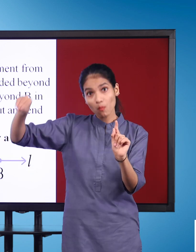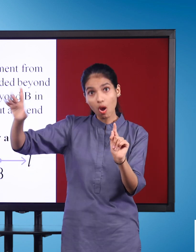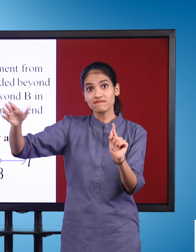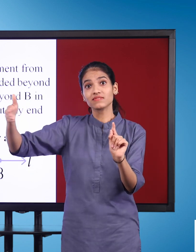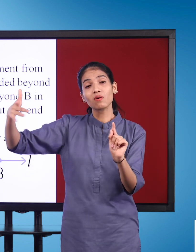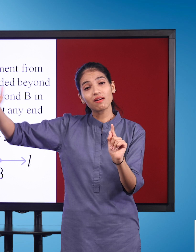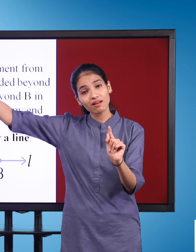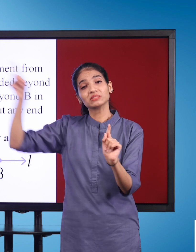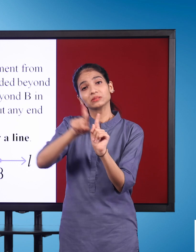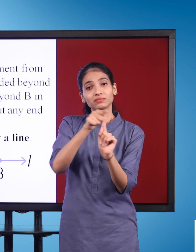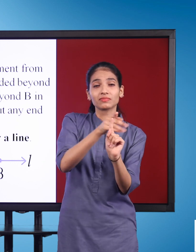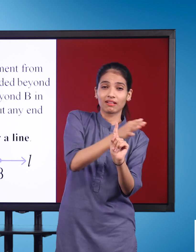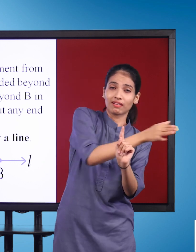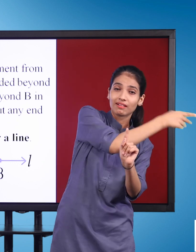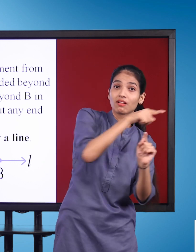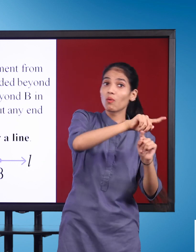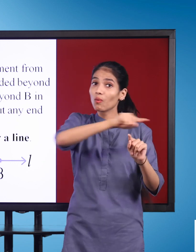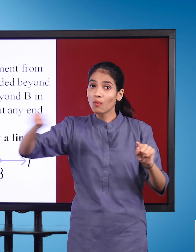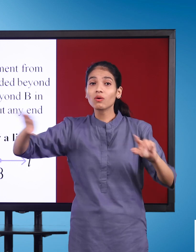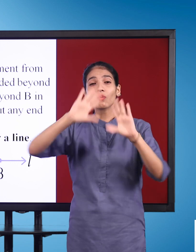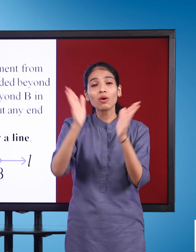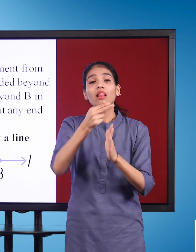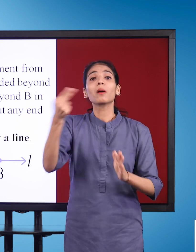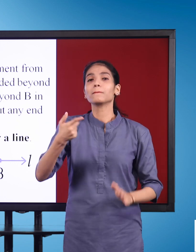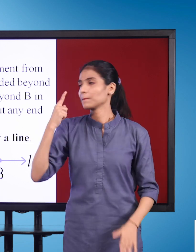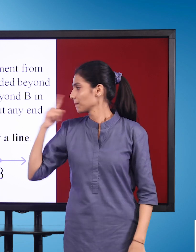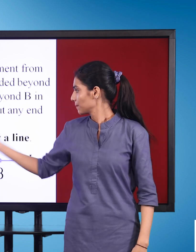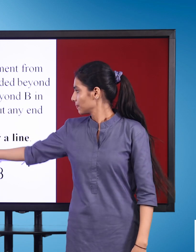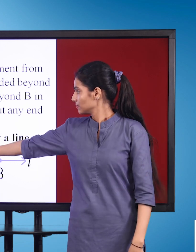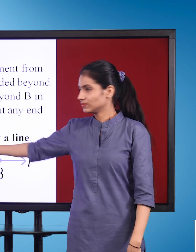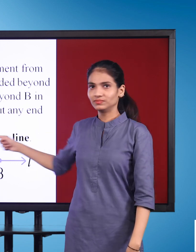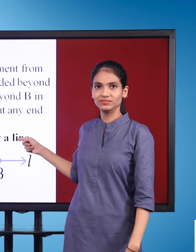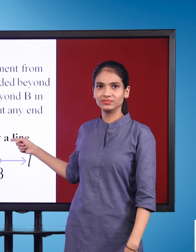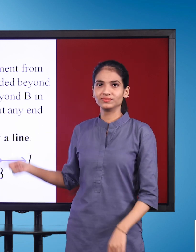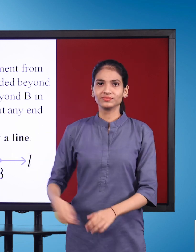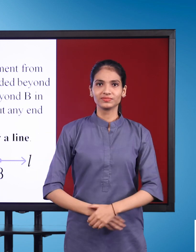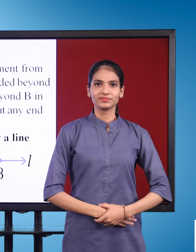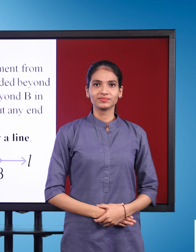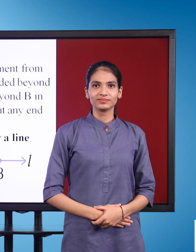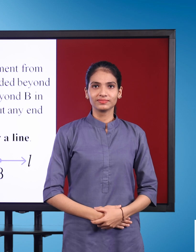end. The figure represents the same. You now get a model for a line.